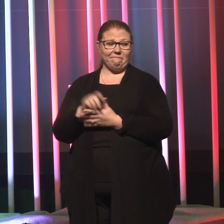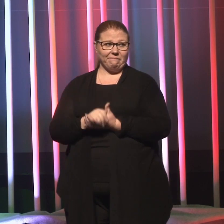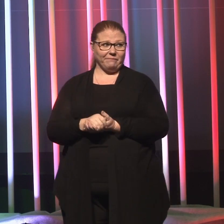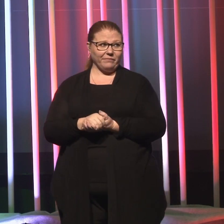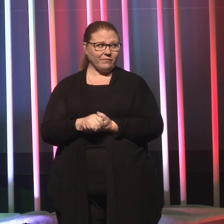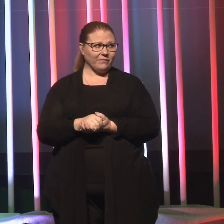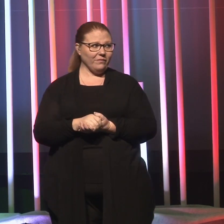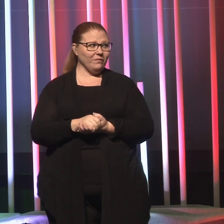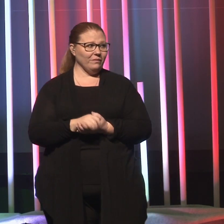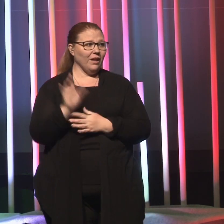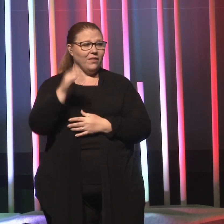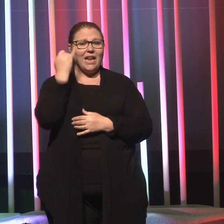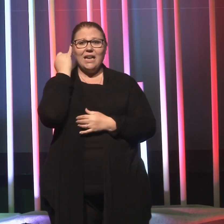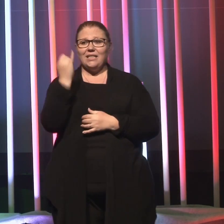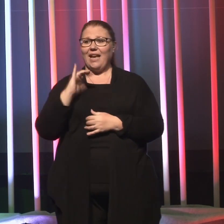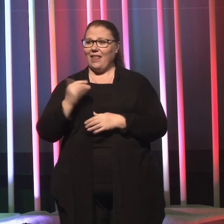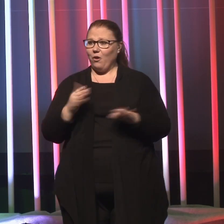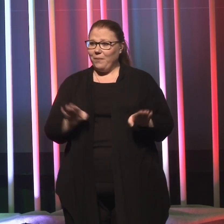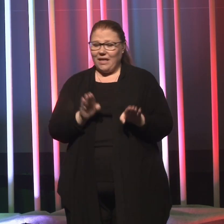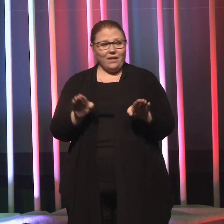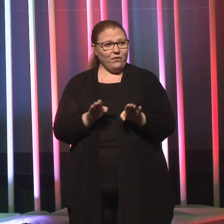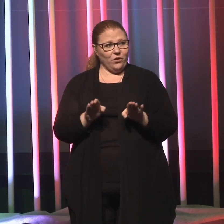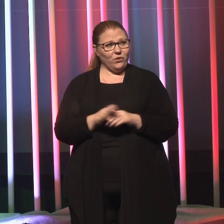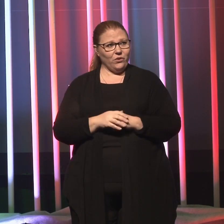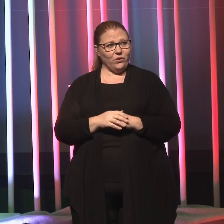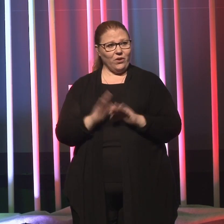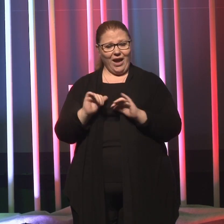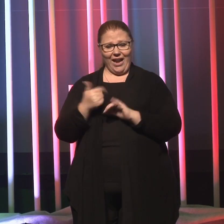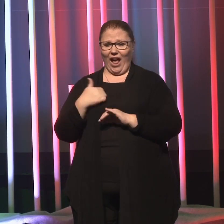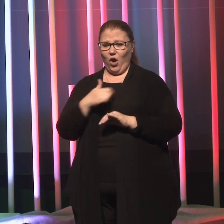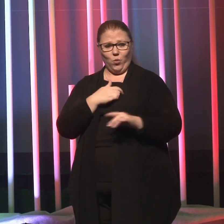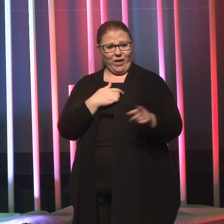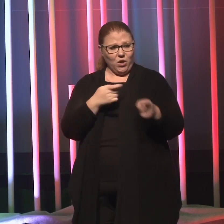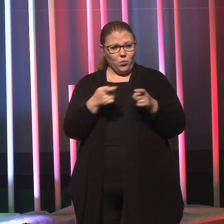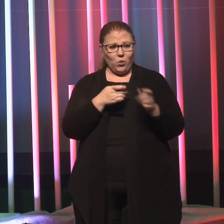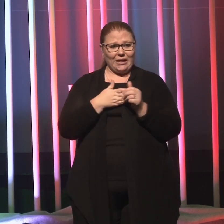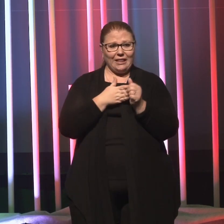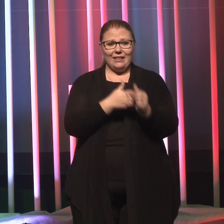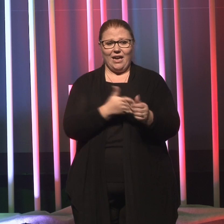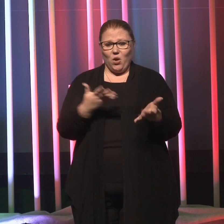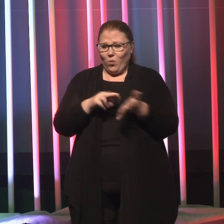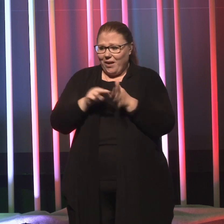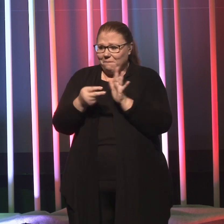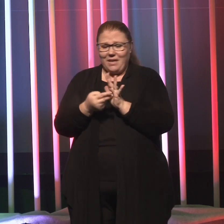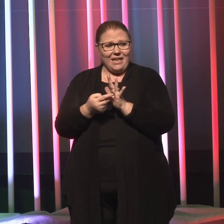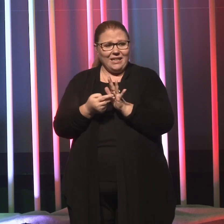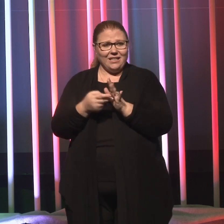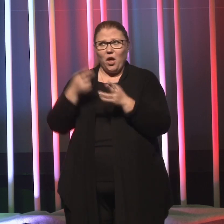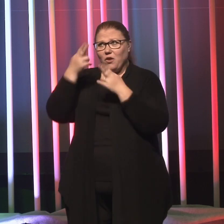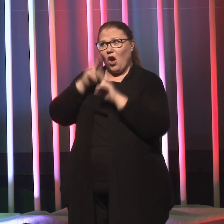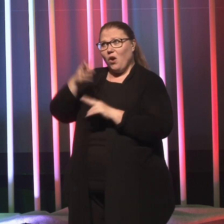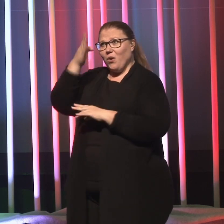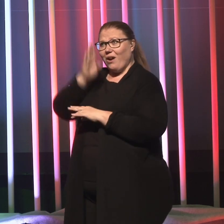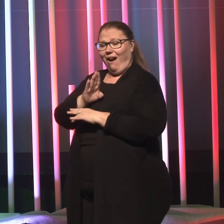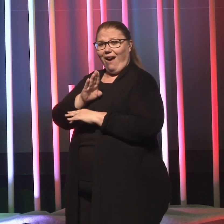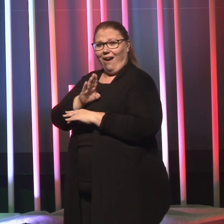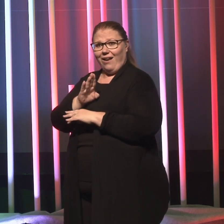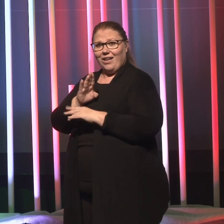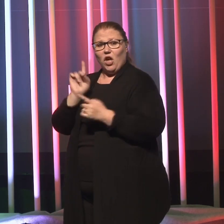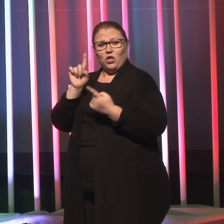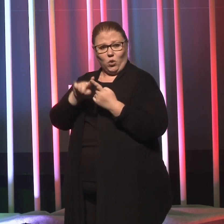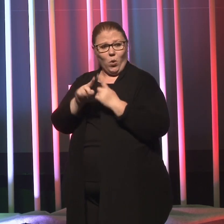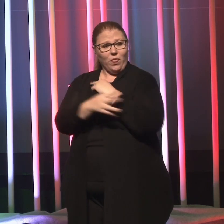This idea that our behavior and how we rule and lead and what it means to be honoring of God towards the poor